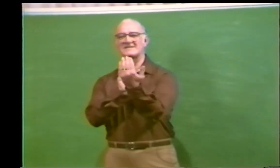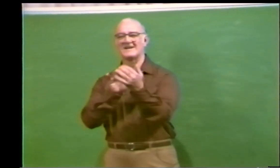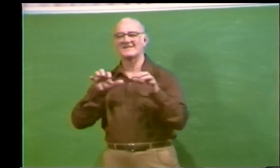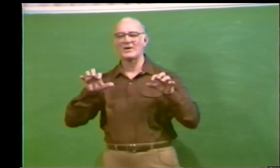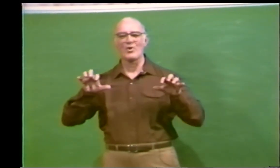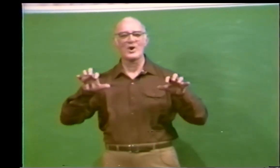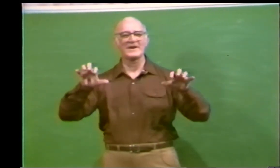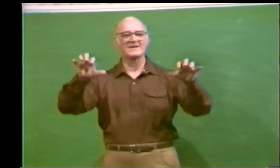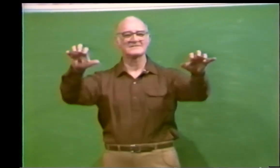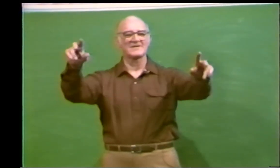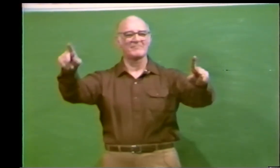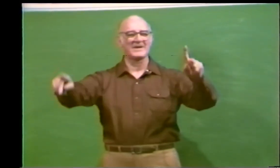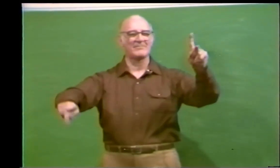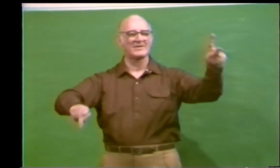facing the audience of people.